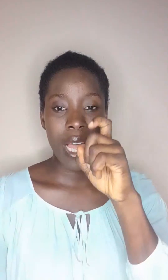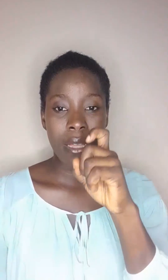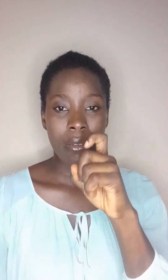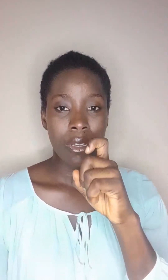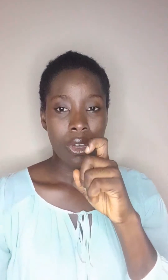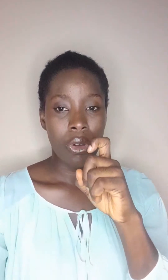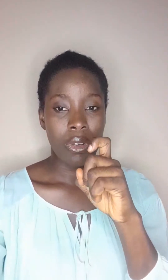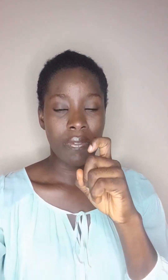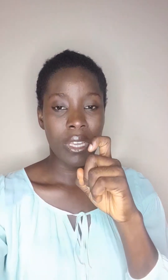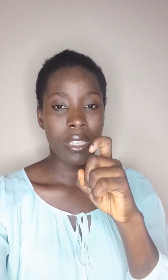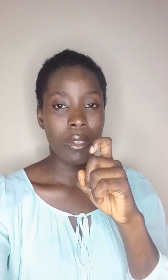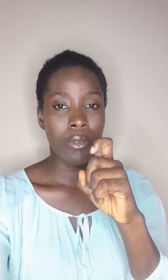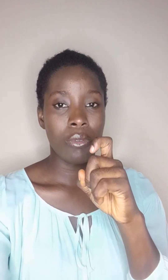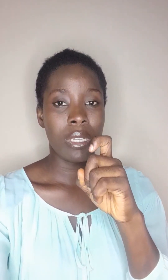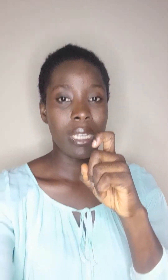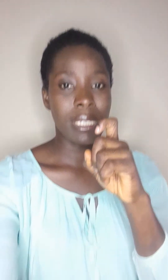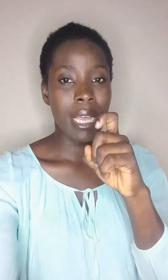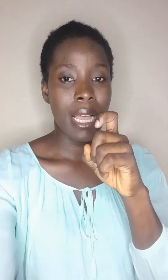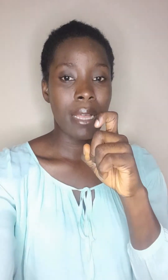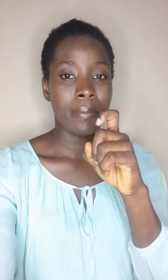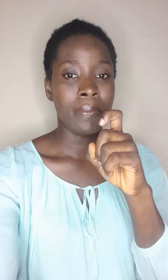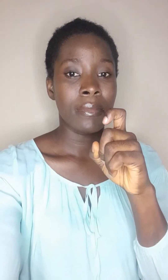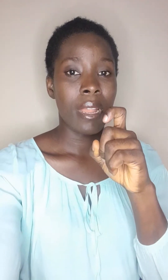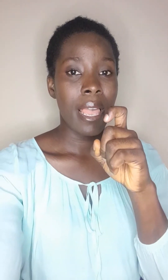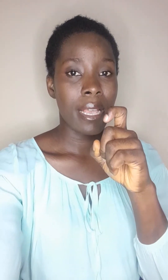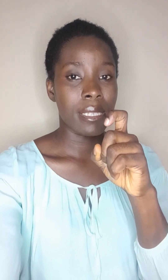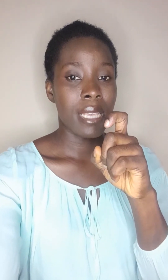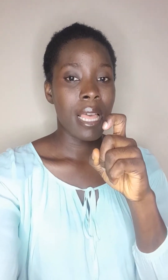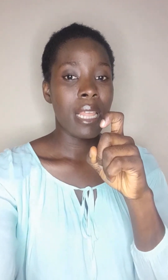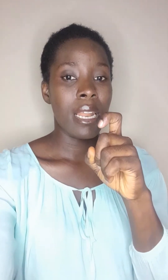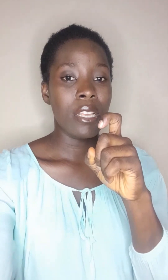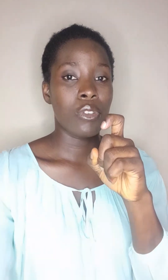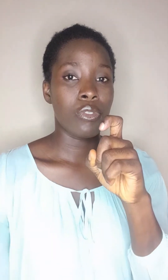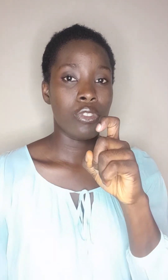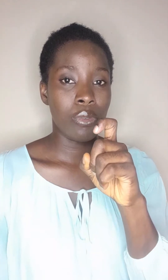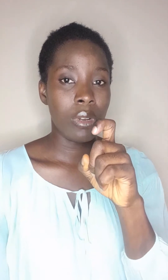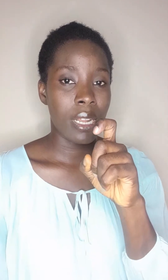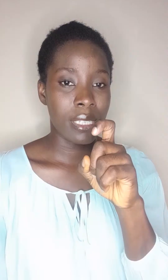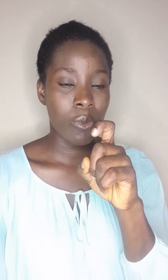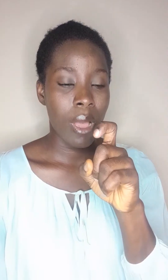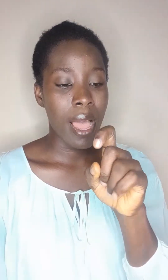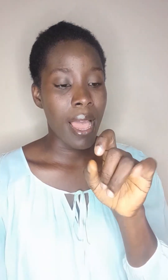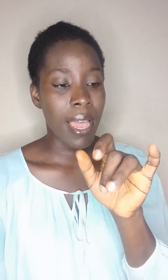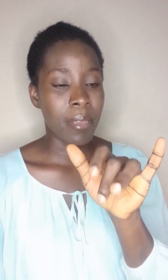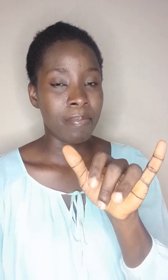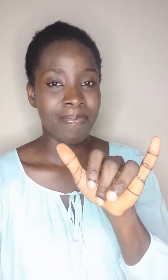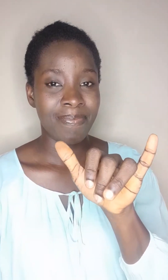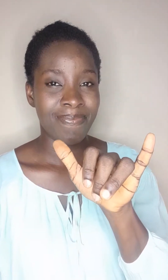finger, other fingers closed, letter X. And let's go to letter Y.